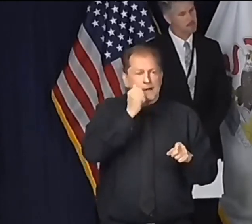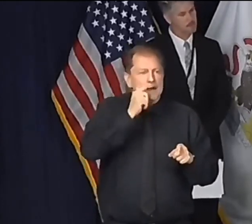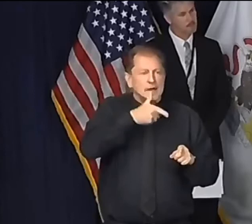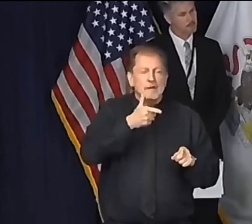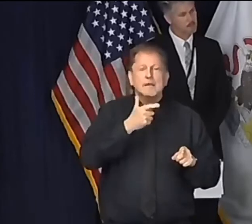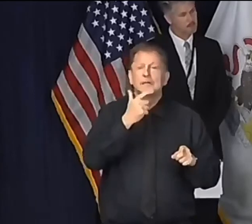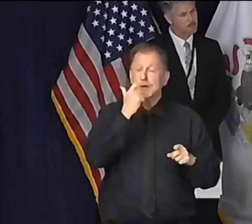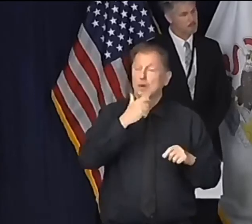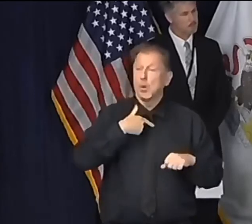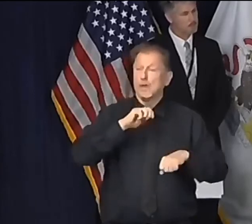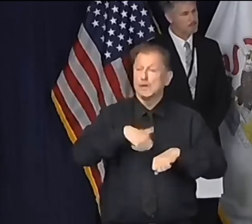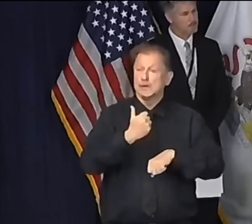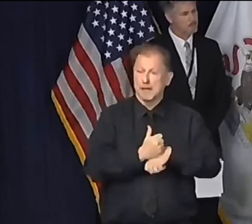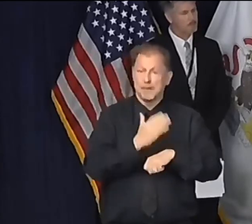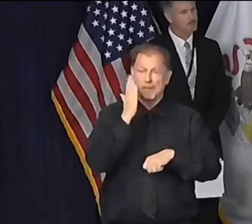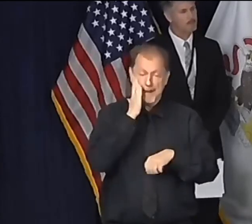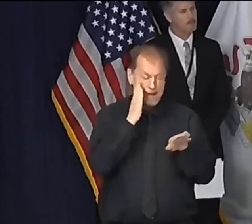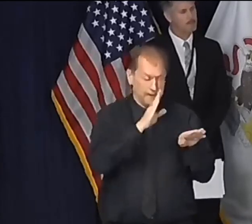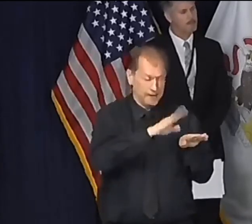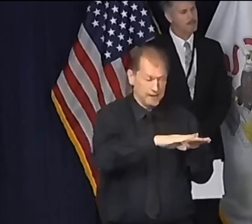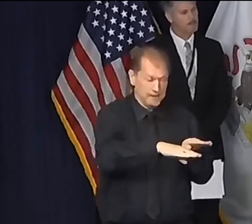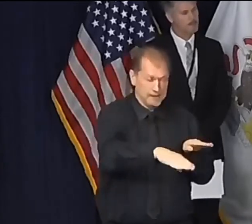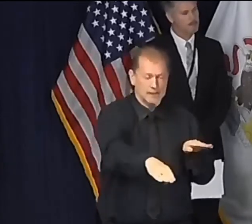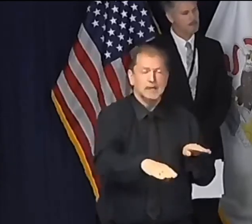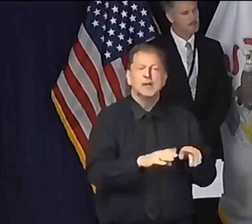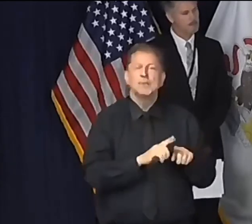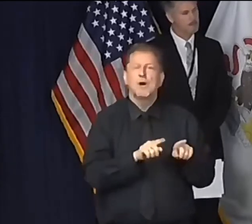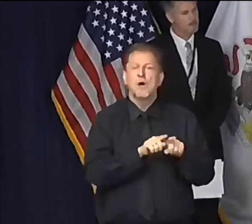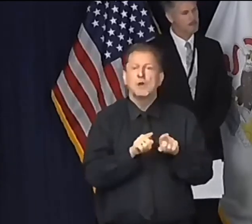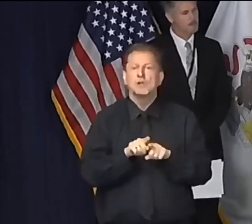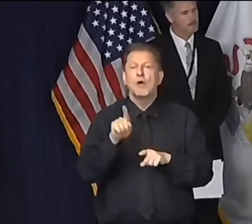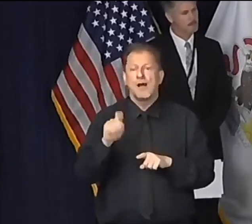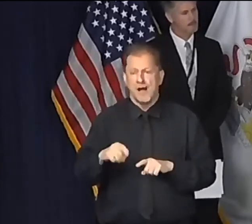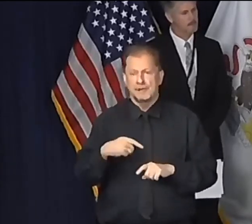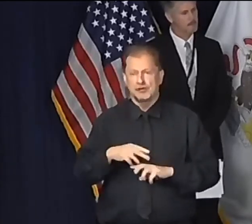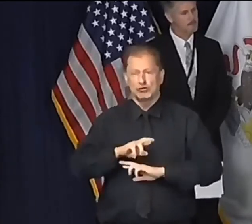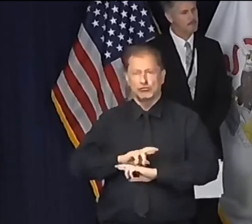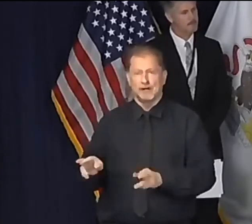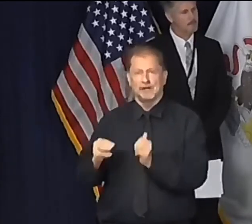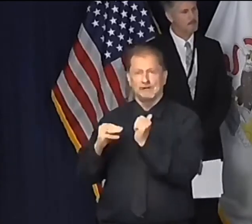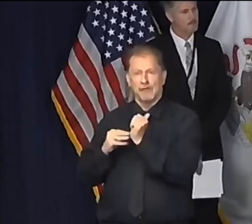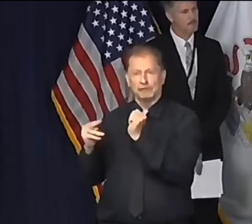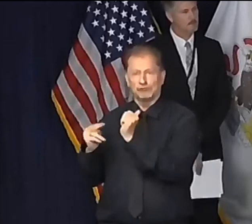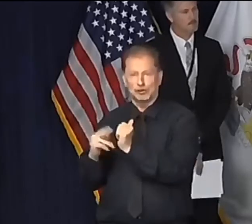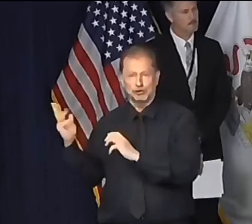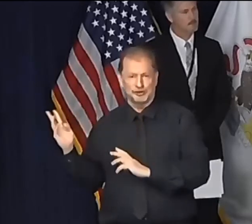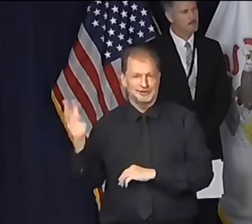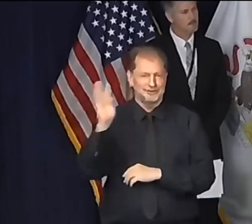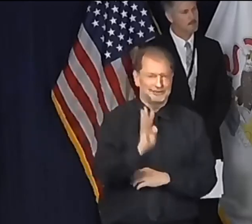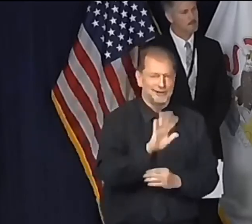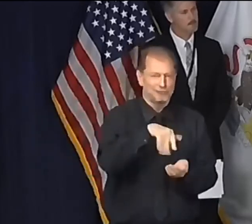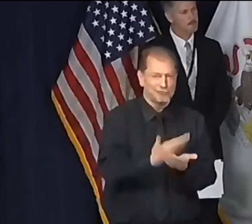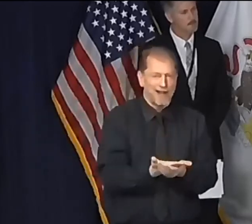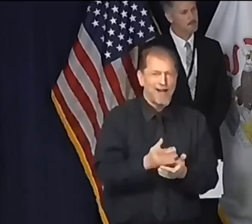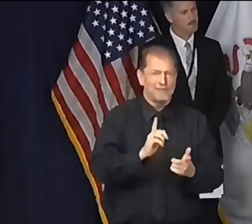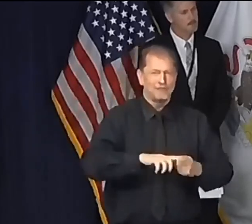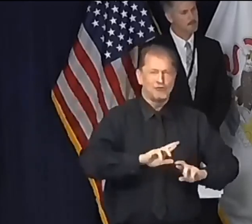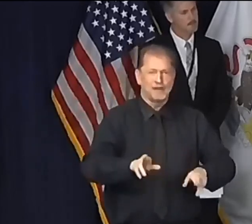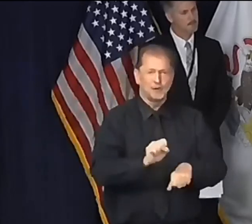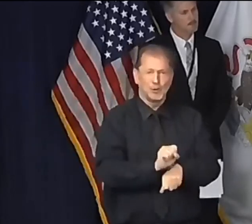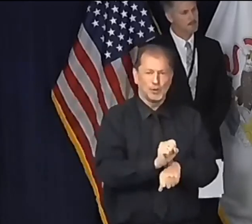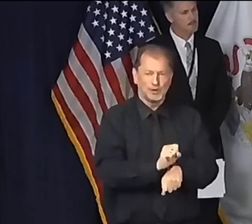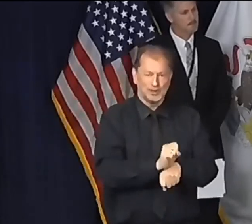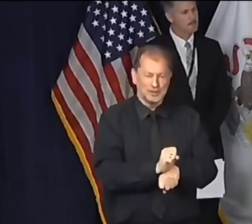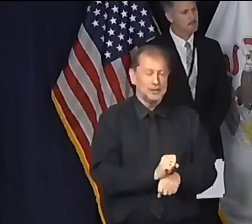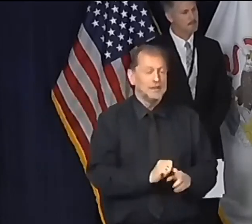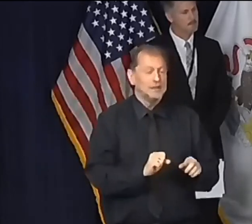beds, you also have to make sure you have the proper staffing for all of those beds. And so some of that staffing